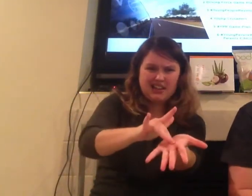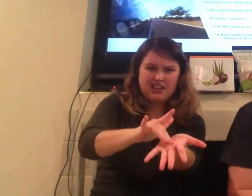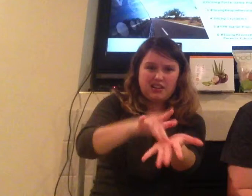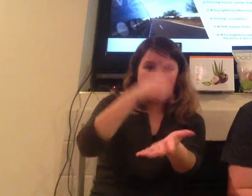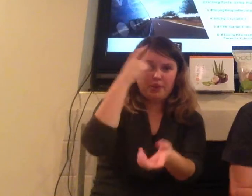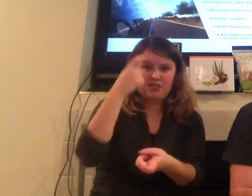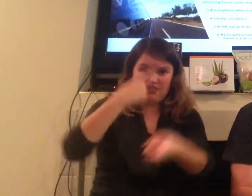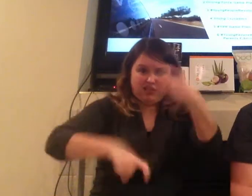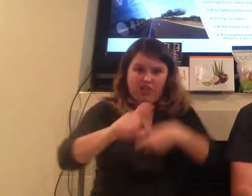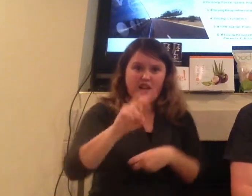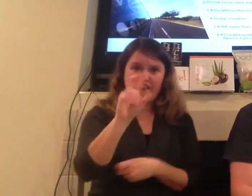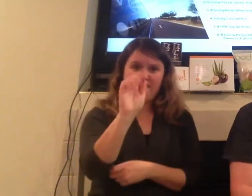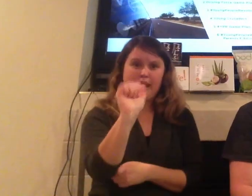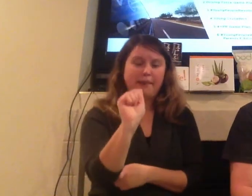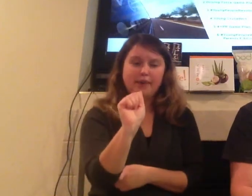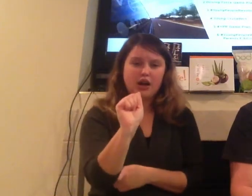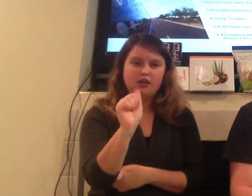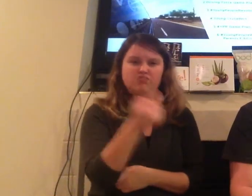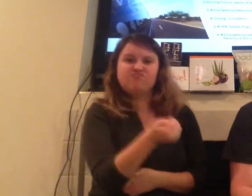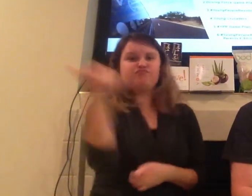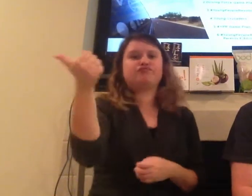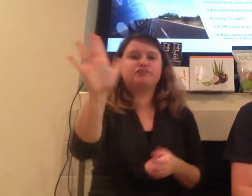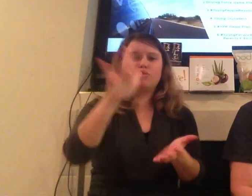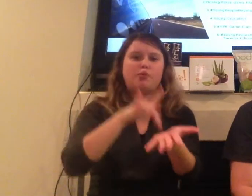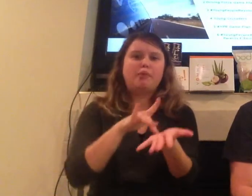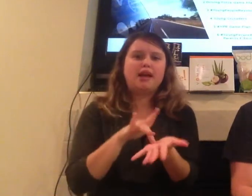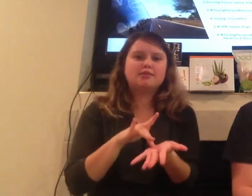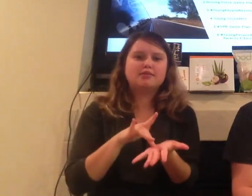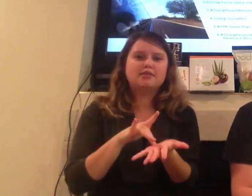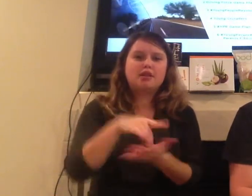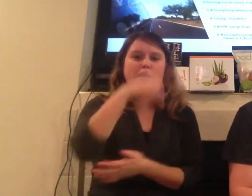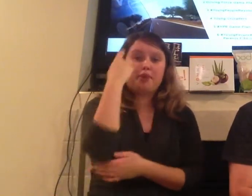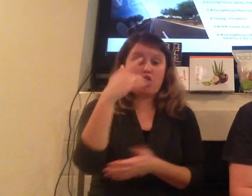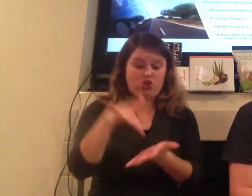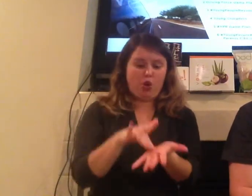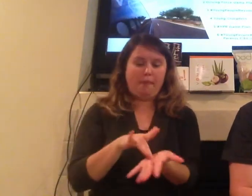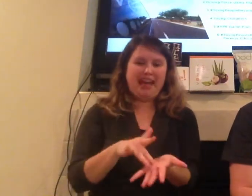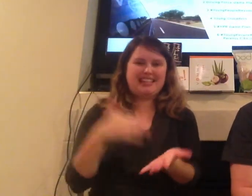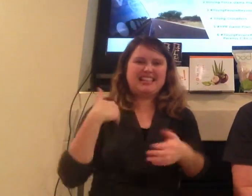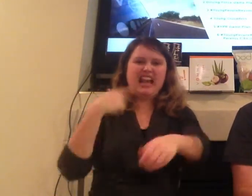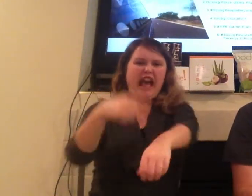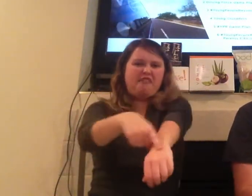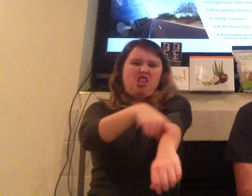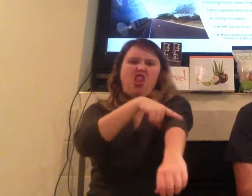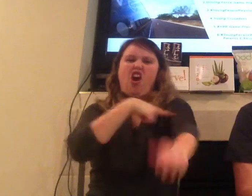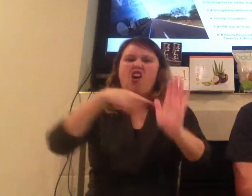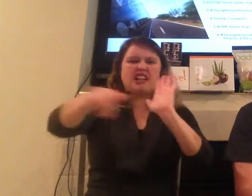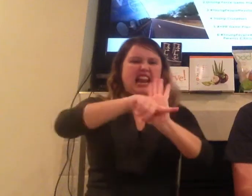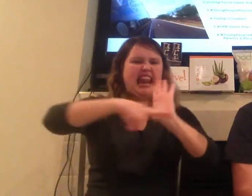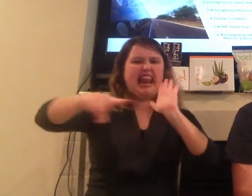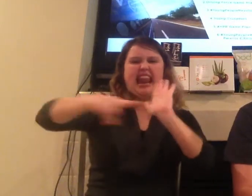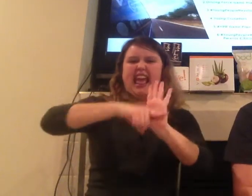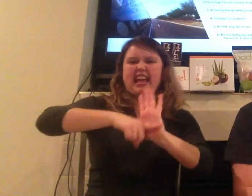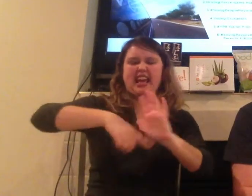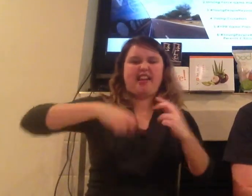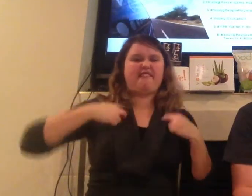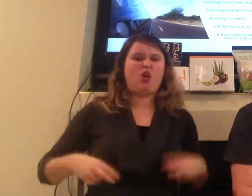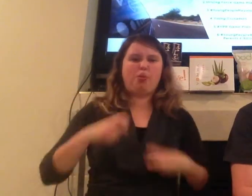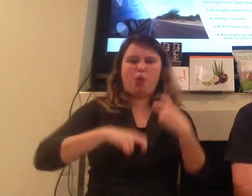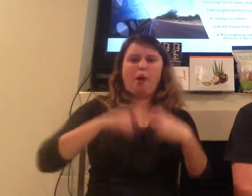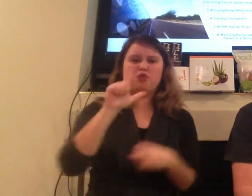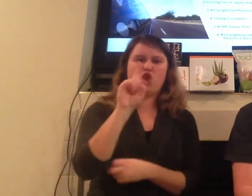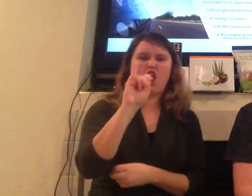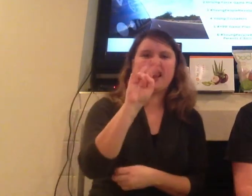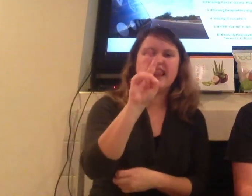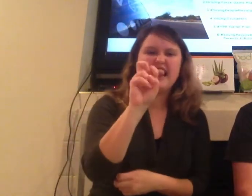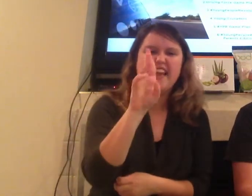that's amazing because those medicines have long-term negative side effects to like your liver and